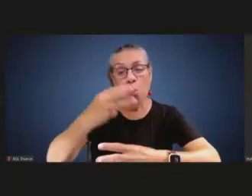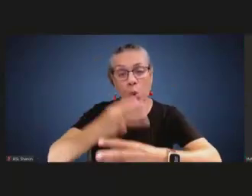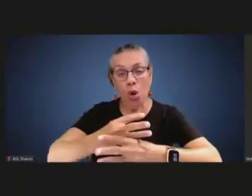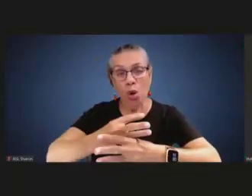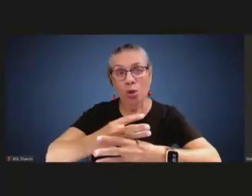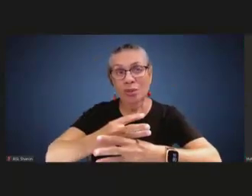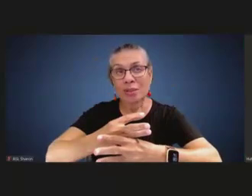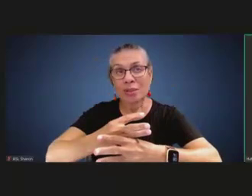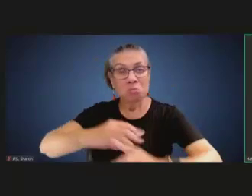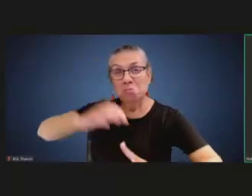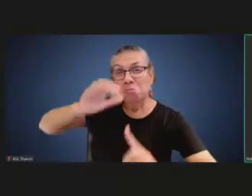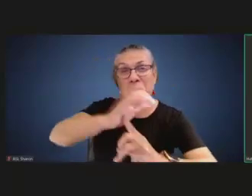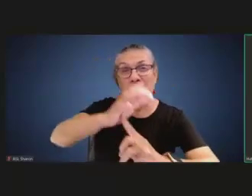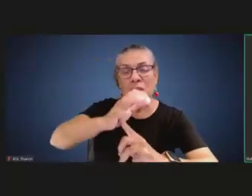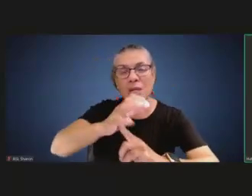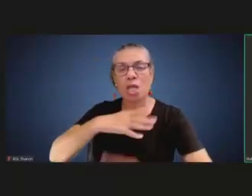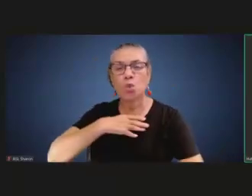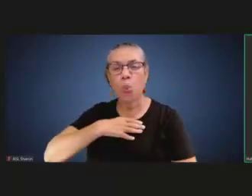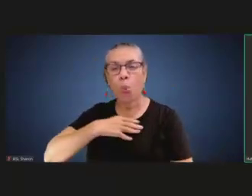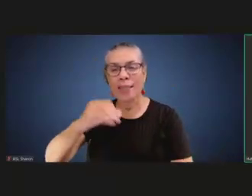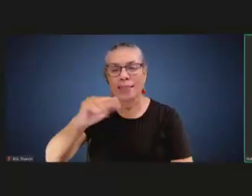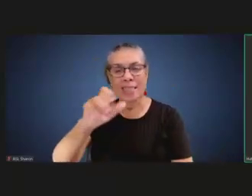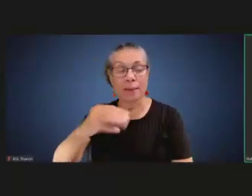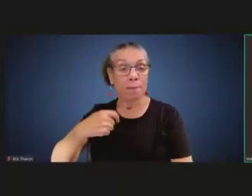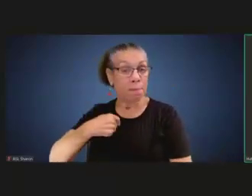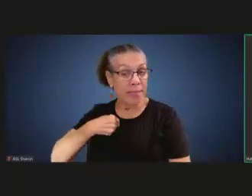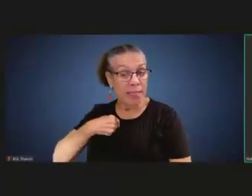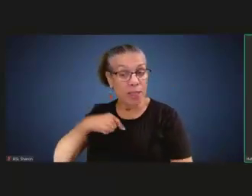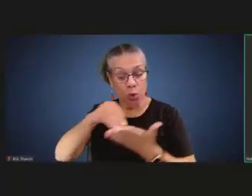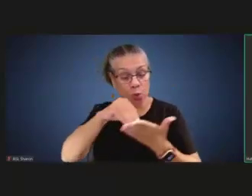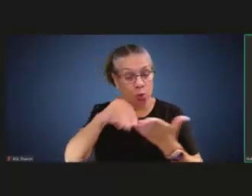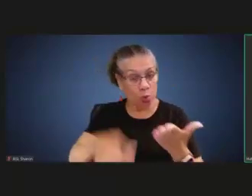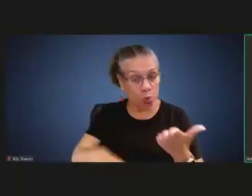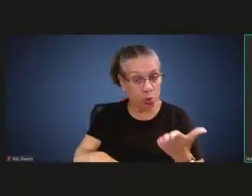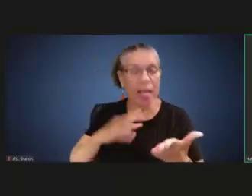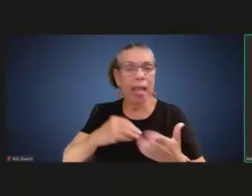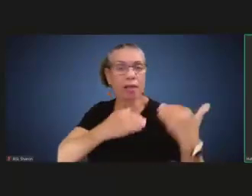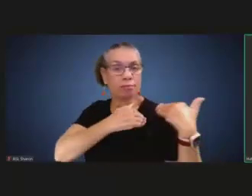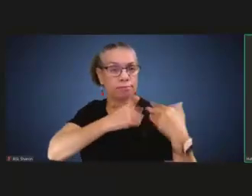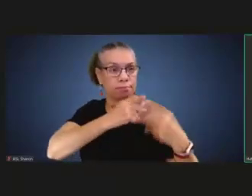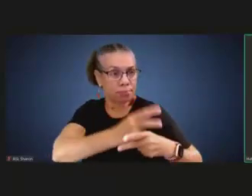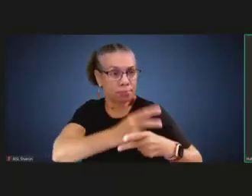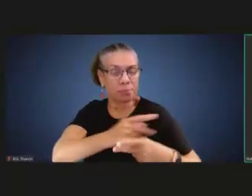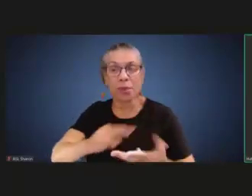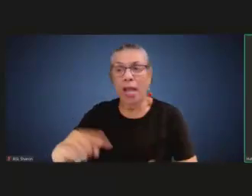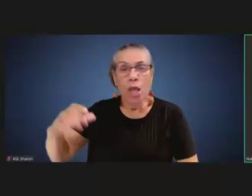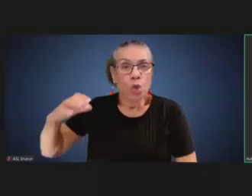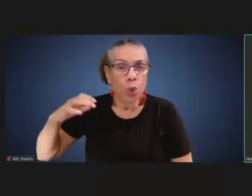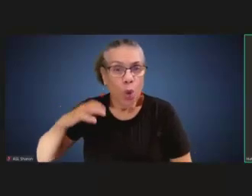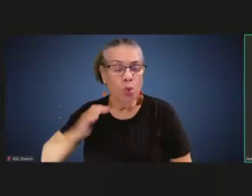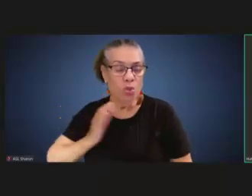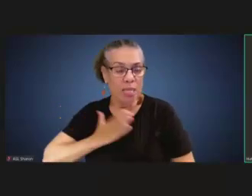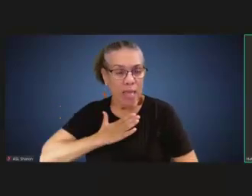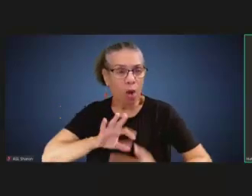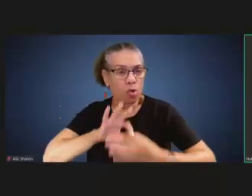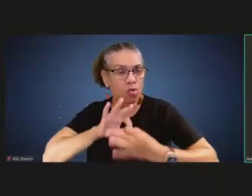Stadium. And I, as a student and a stewardess, as a coach in the relationship we built with the